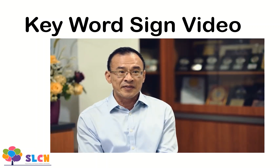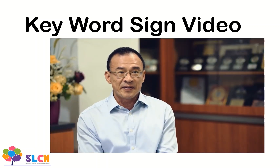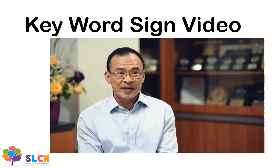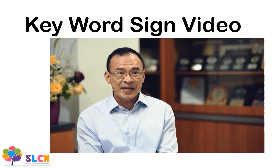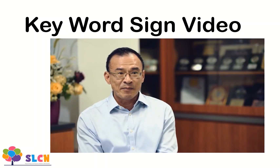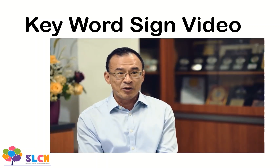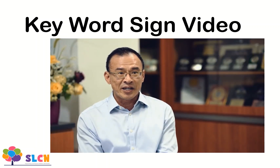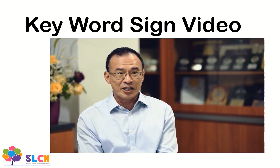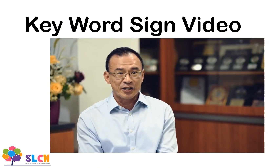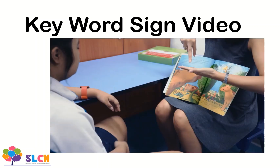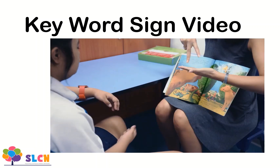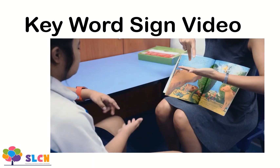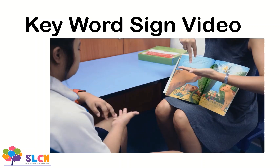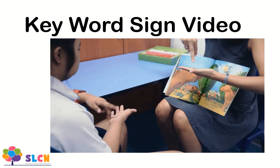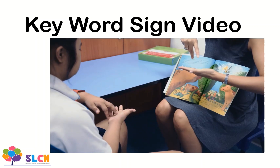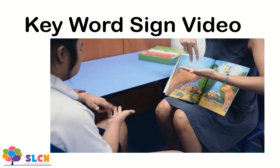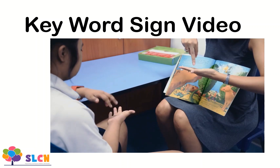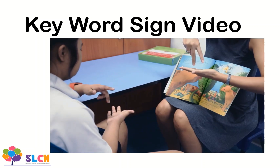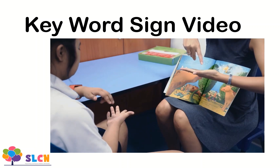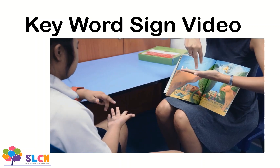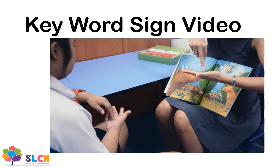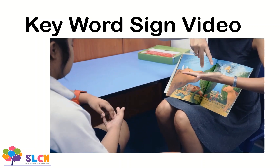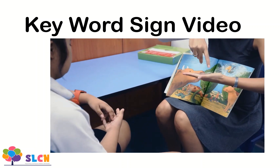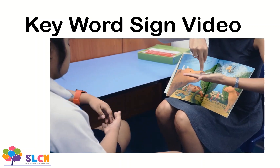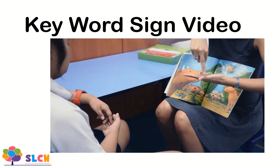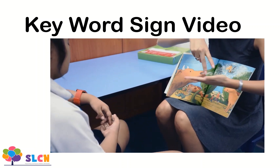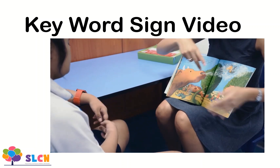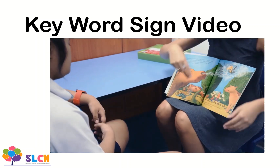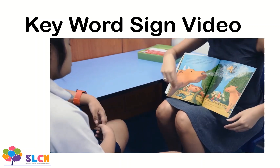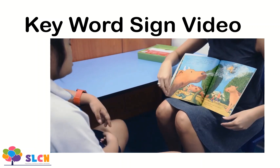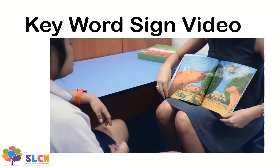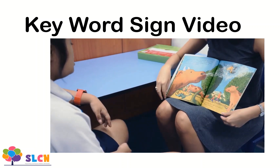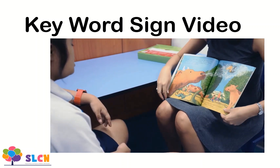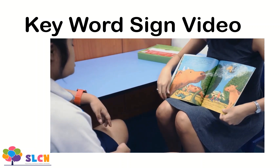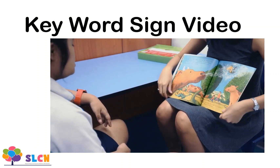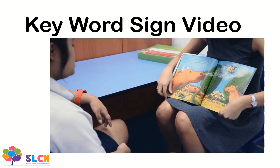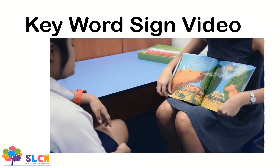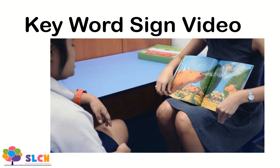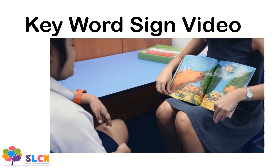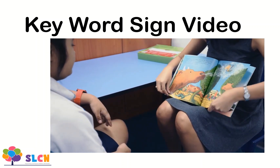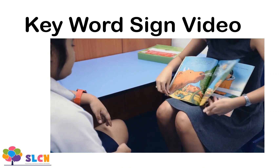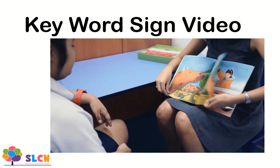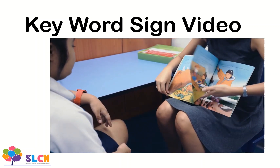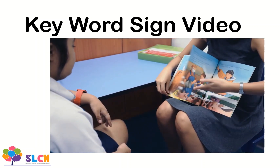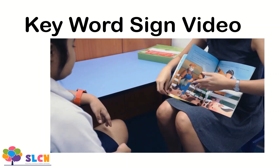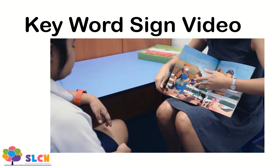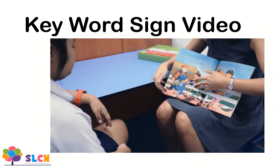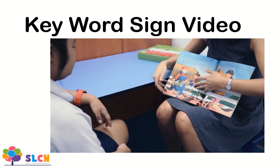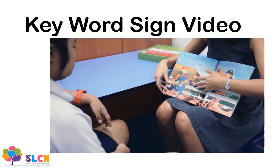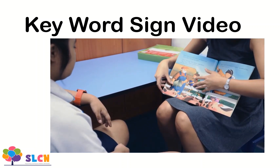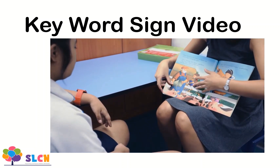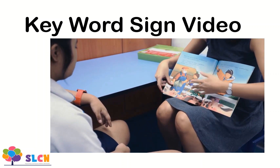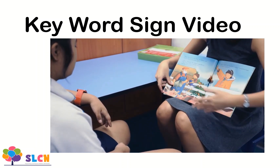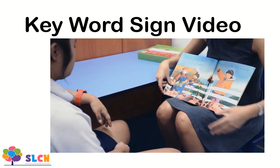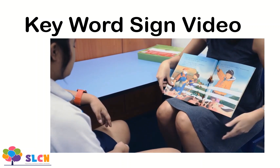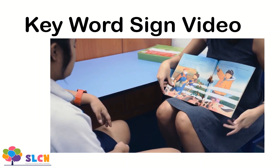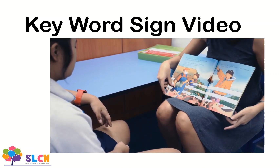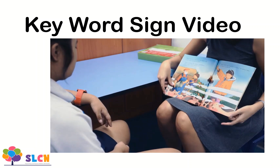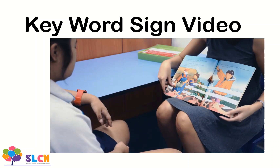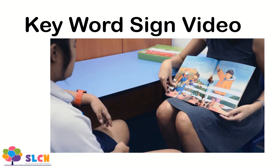severe communication impairment. Keyword signing was first implemented in Minds in about 2014. Minds wanted to